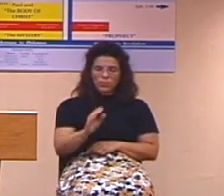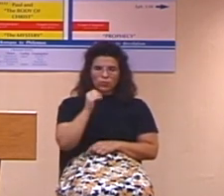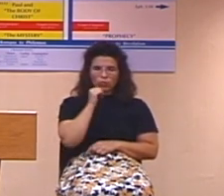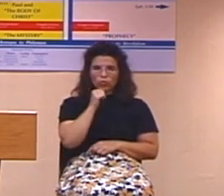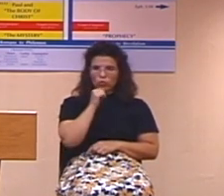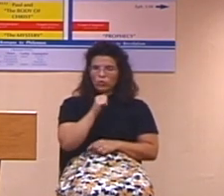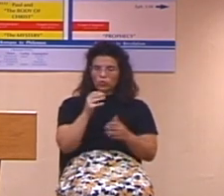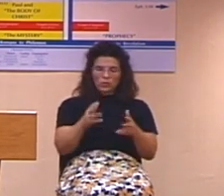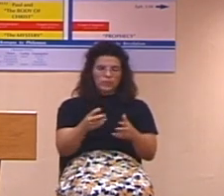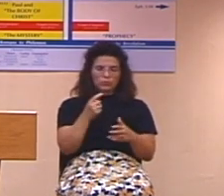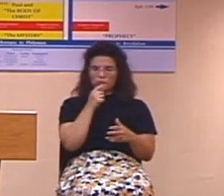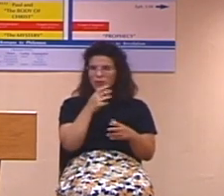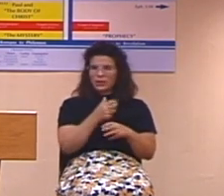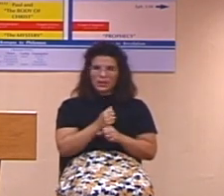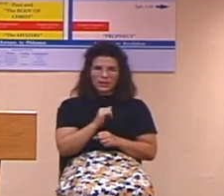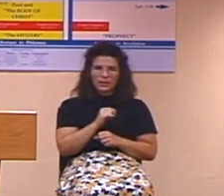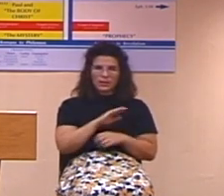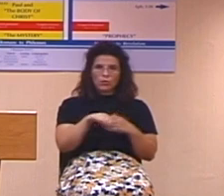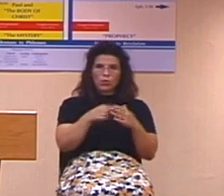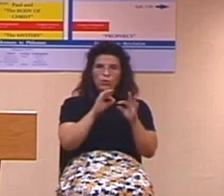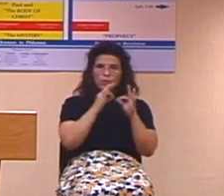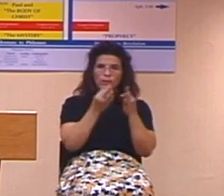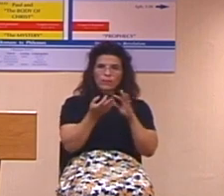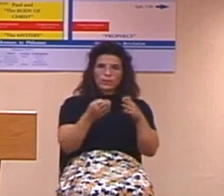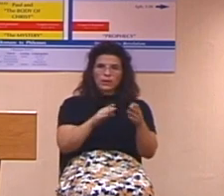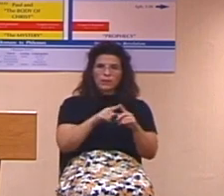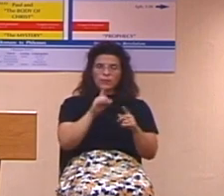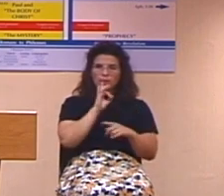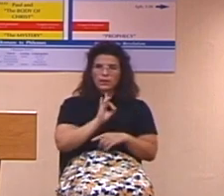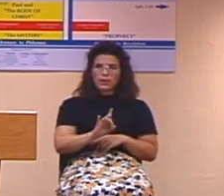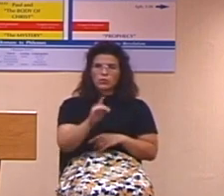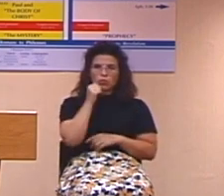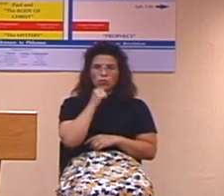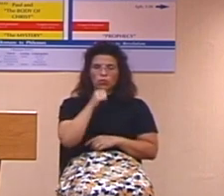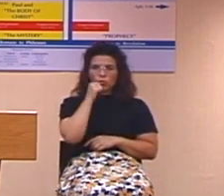get it. That whole family died, but that 8-year-old.